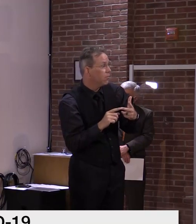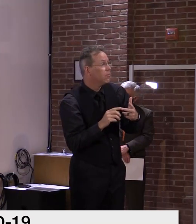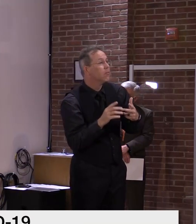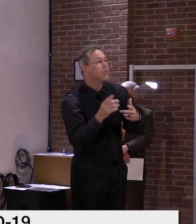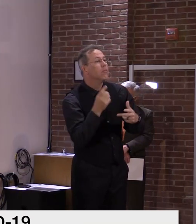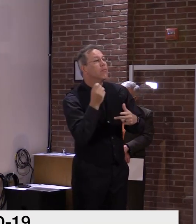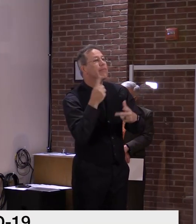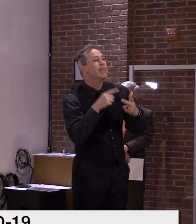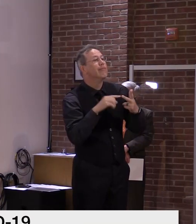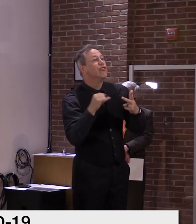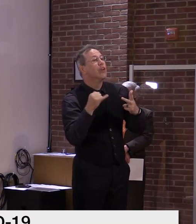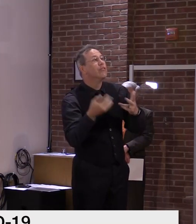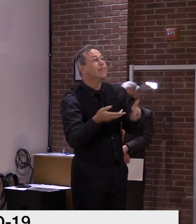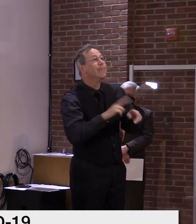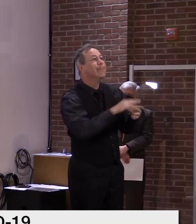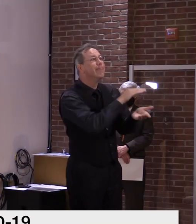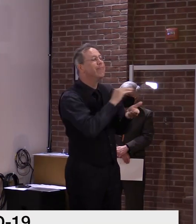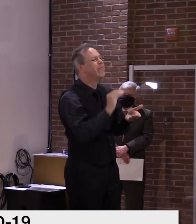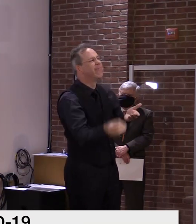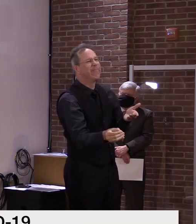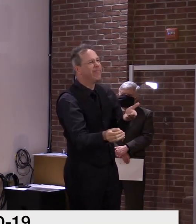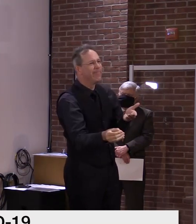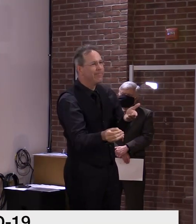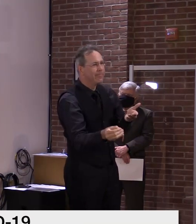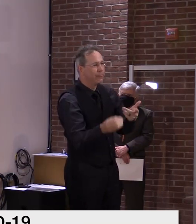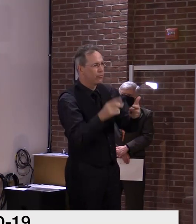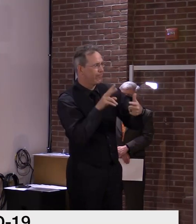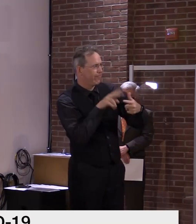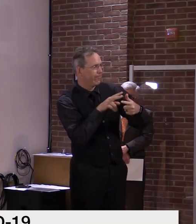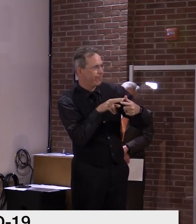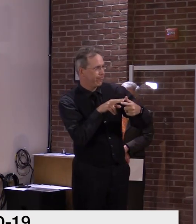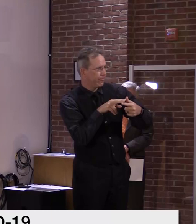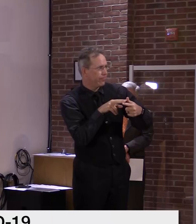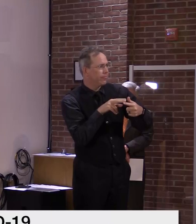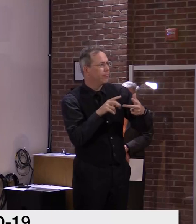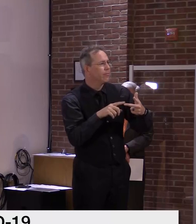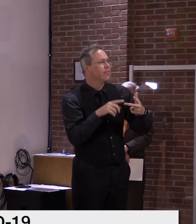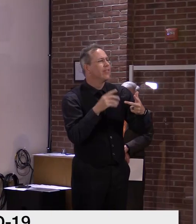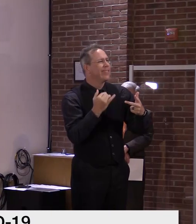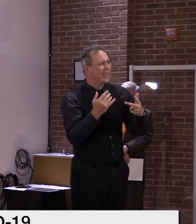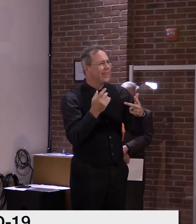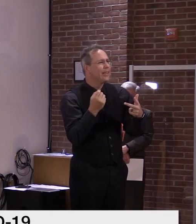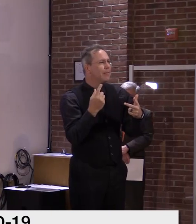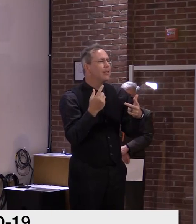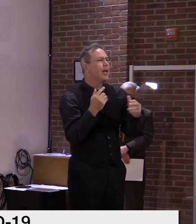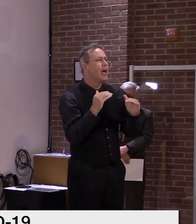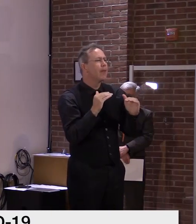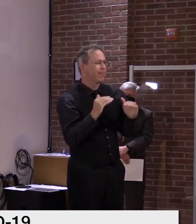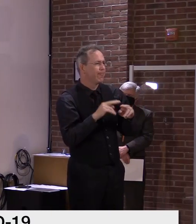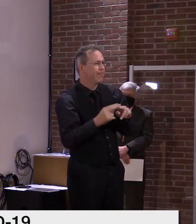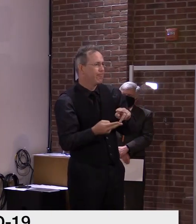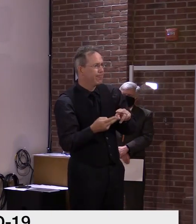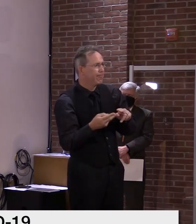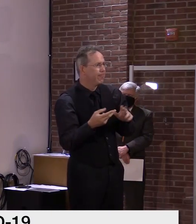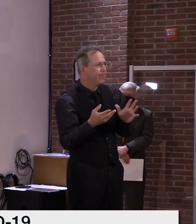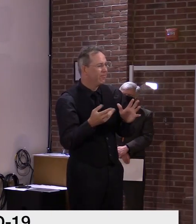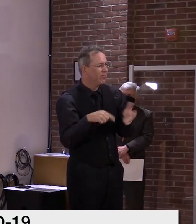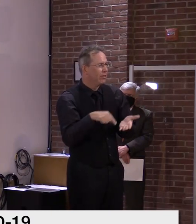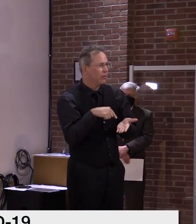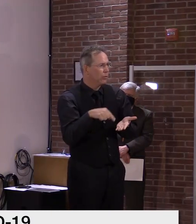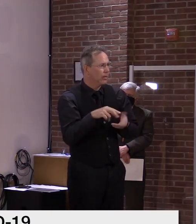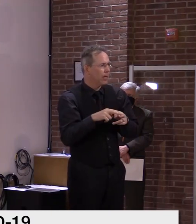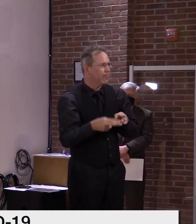week. Without Johnson & Johnson, there will be a slight decrease for Vermont of about 1,200